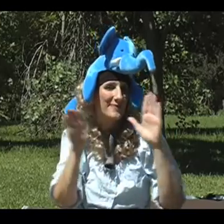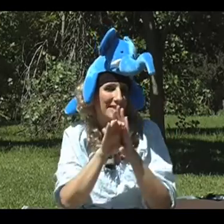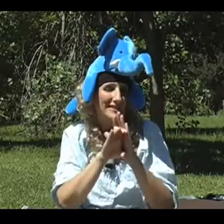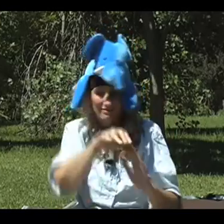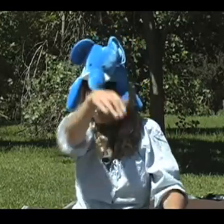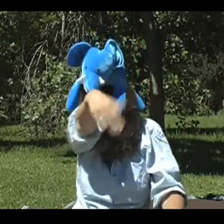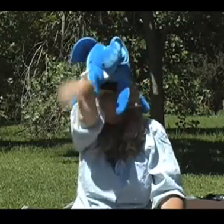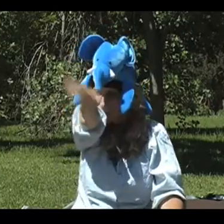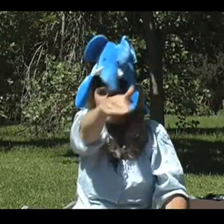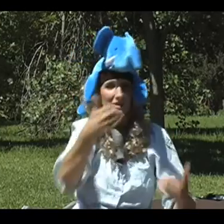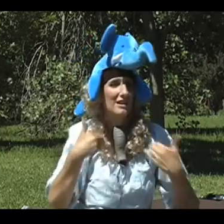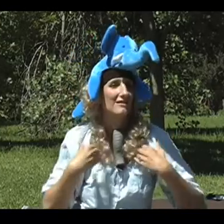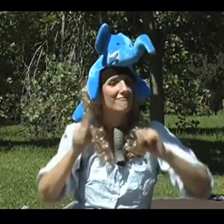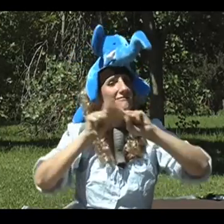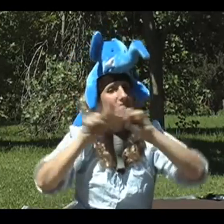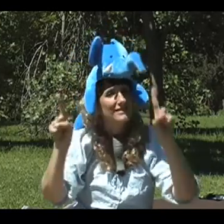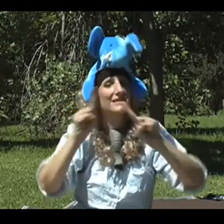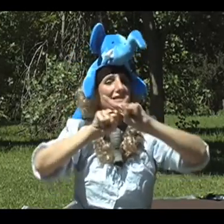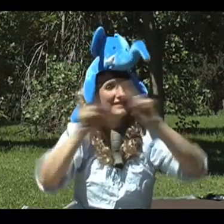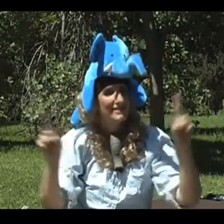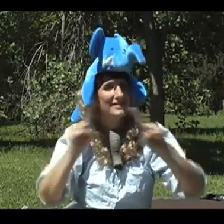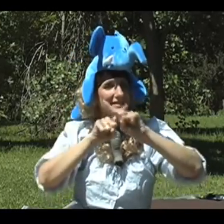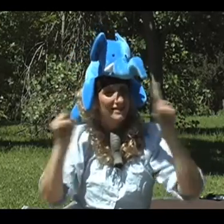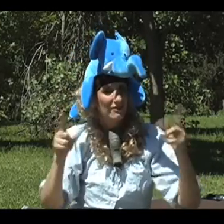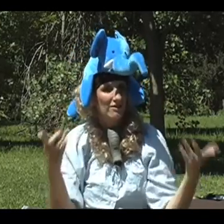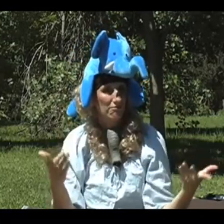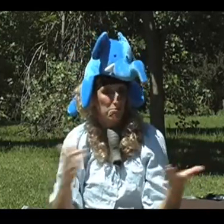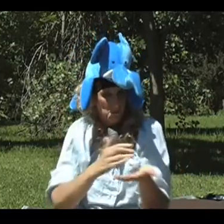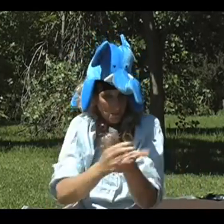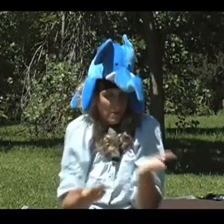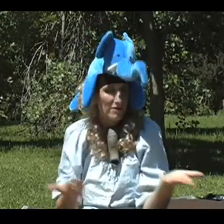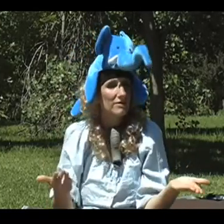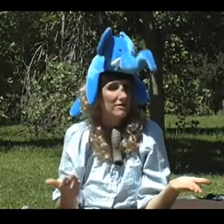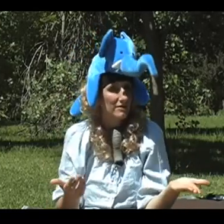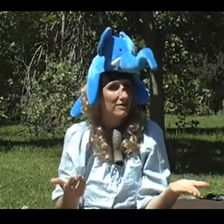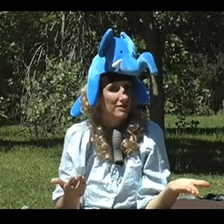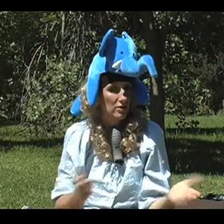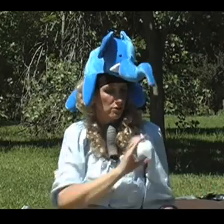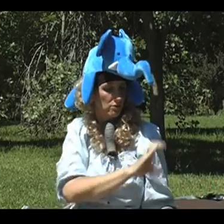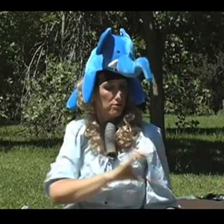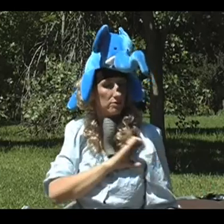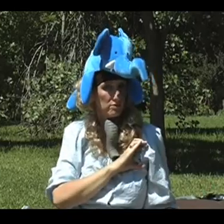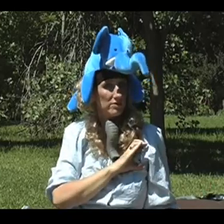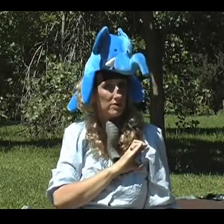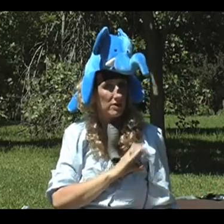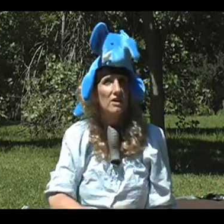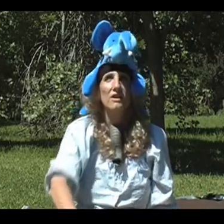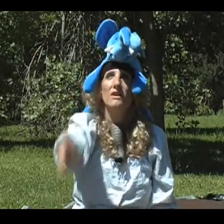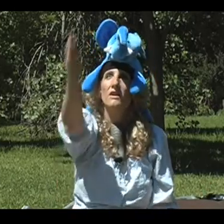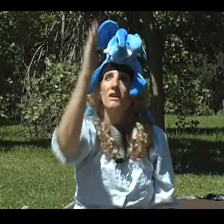picture as that elephant. You see, God has many, many different parts. He has many different